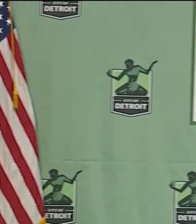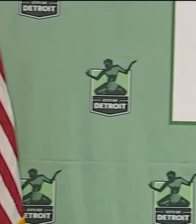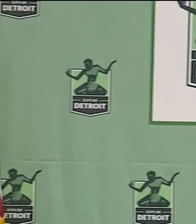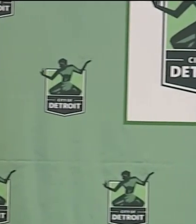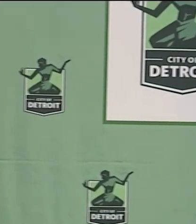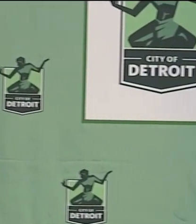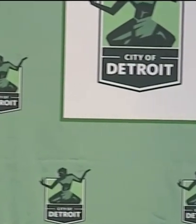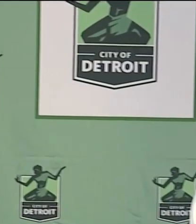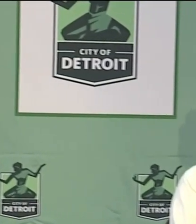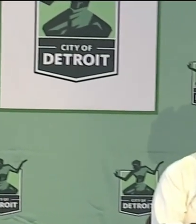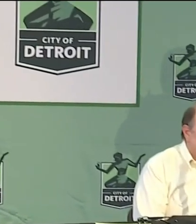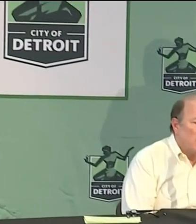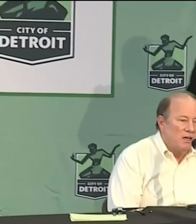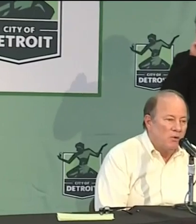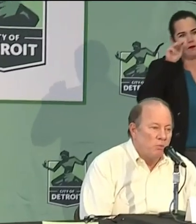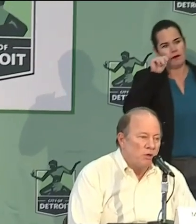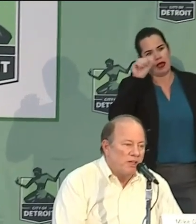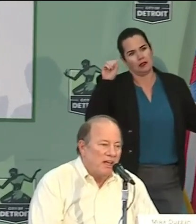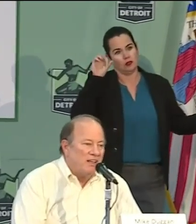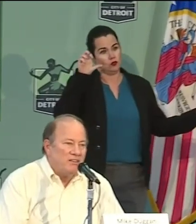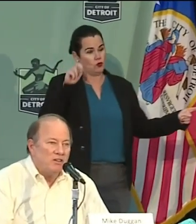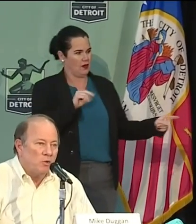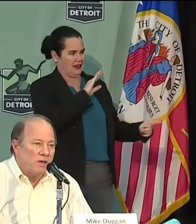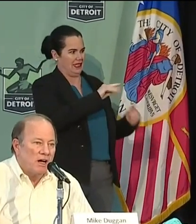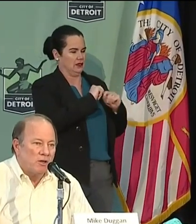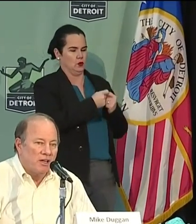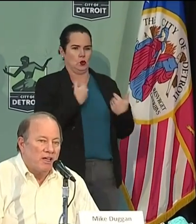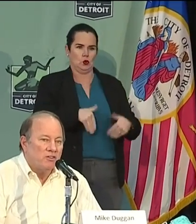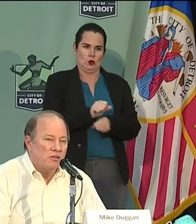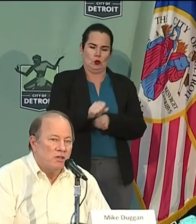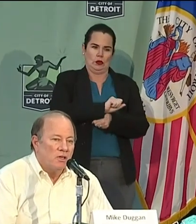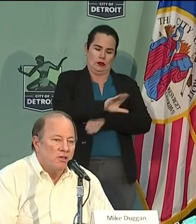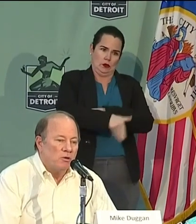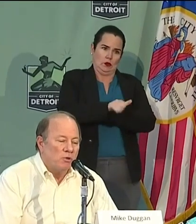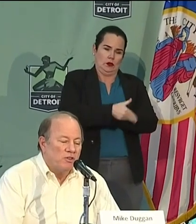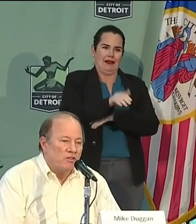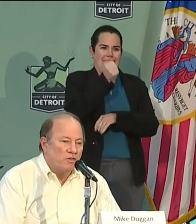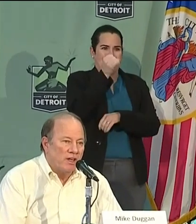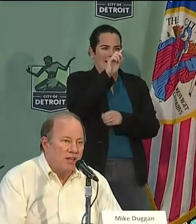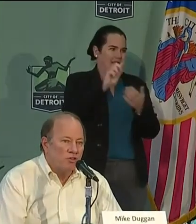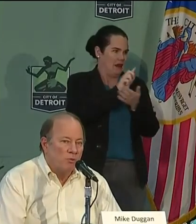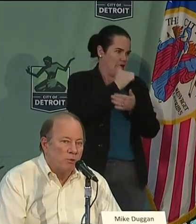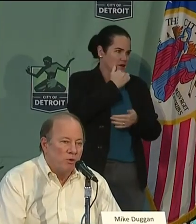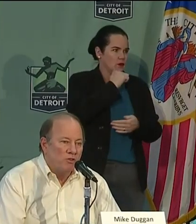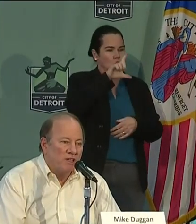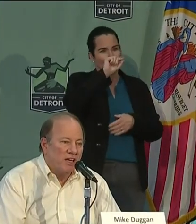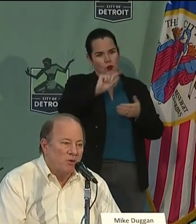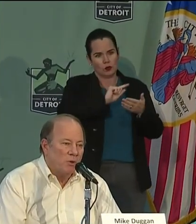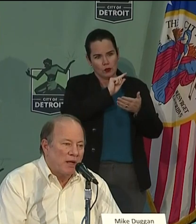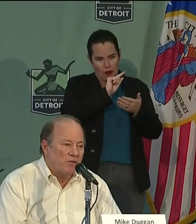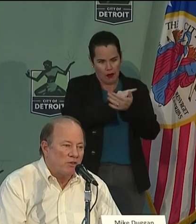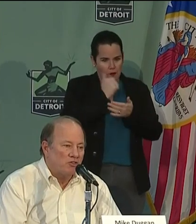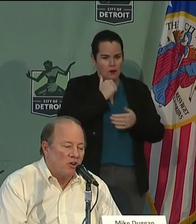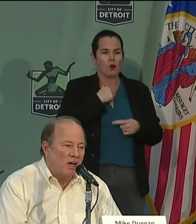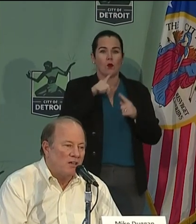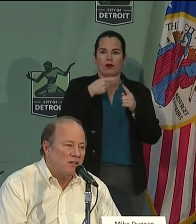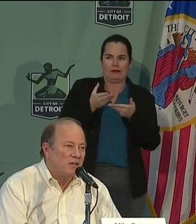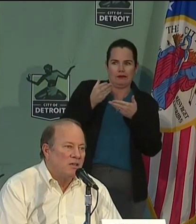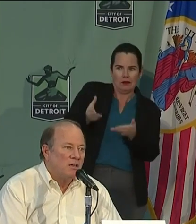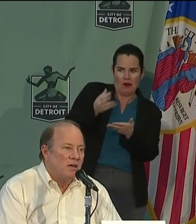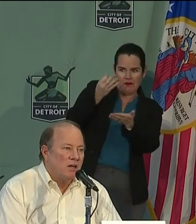his team basically put in 18, 20-hour days to put this financial proposal together. When I first